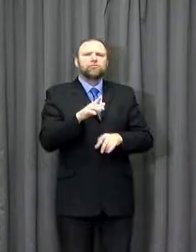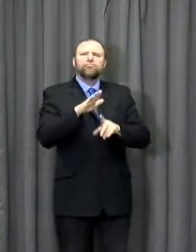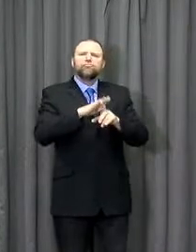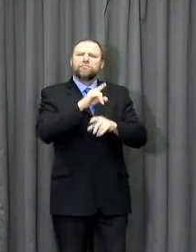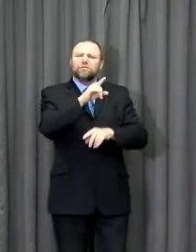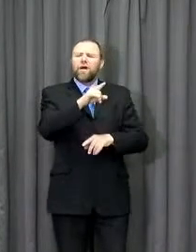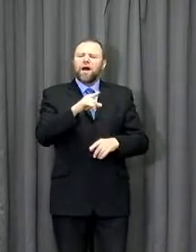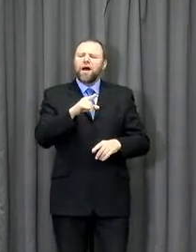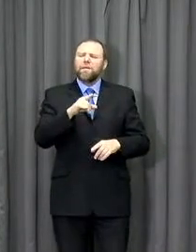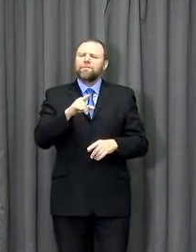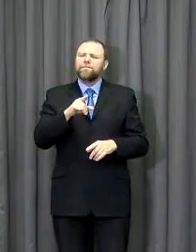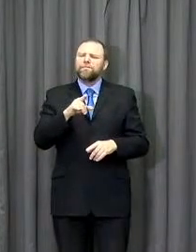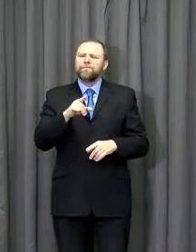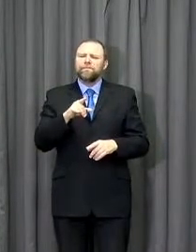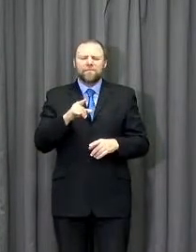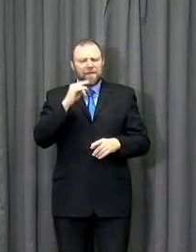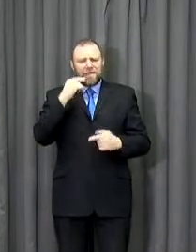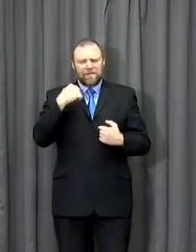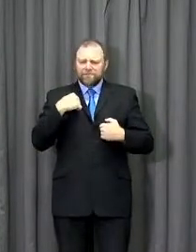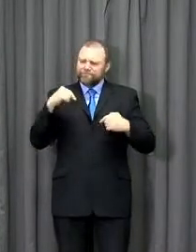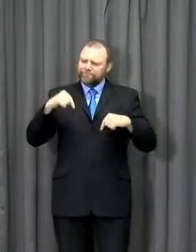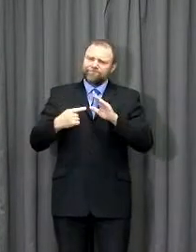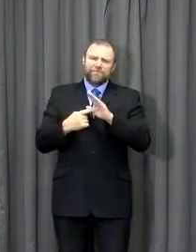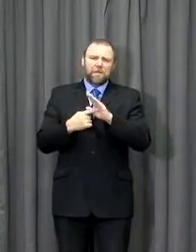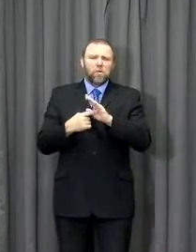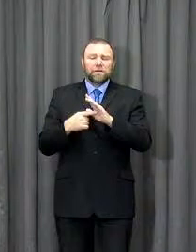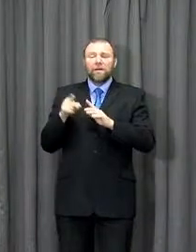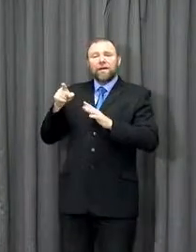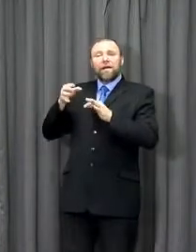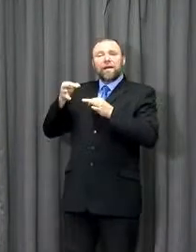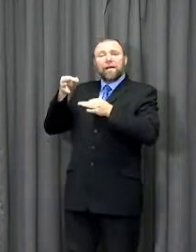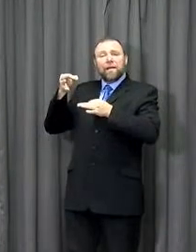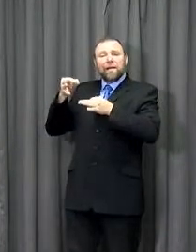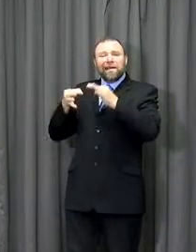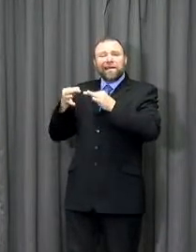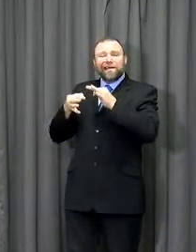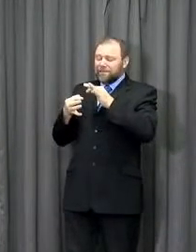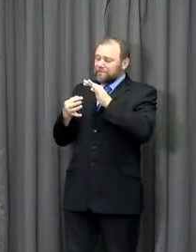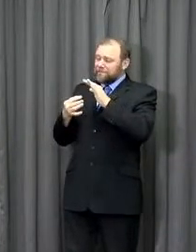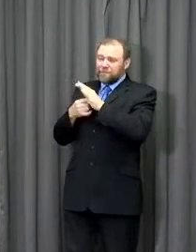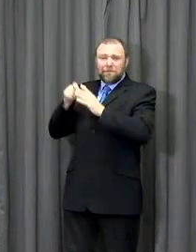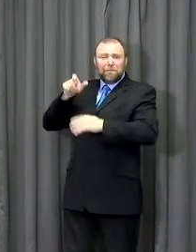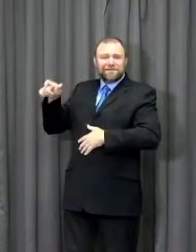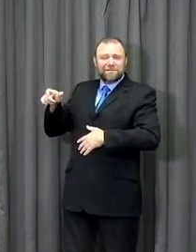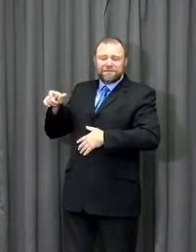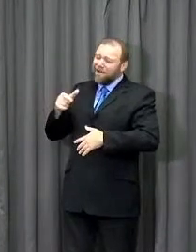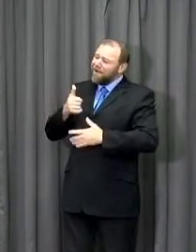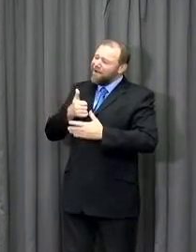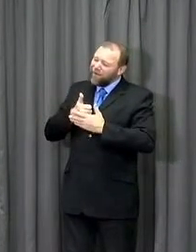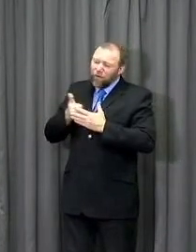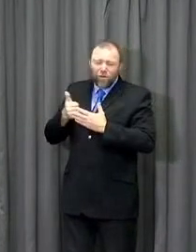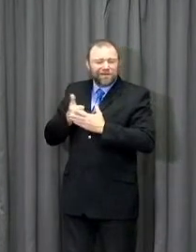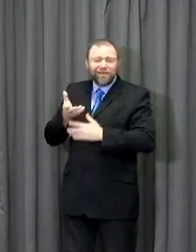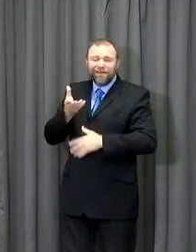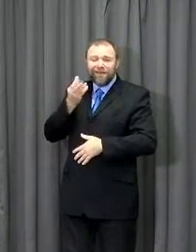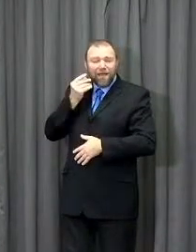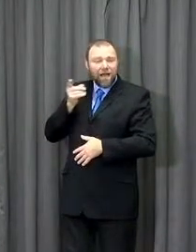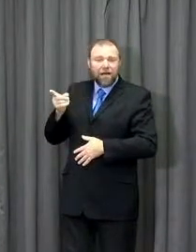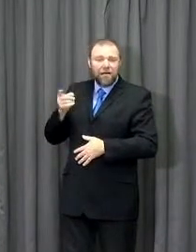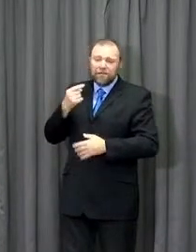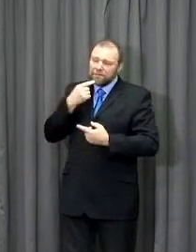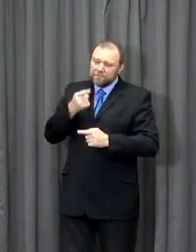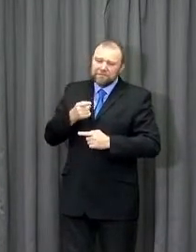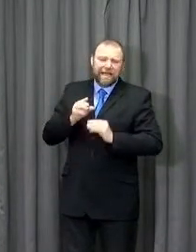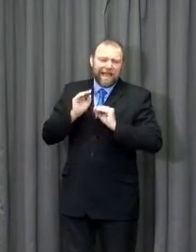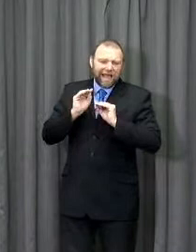this conference, which is that, for ministers, I constantly hear that education, getting back